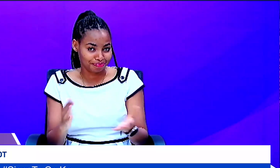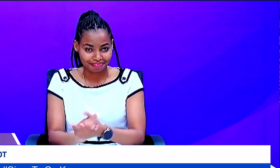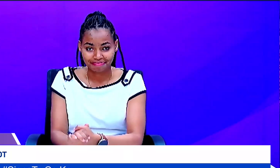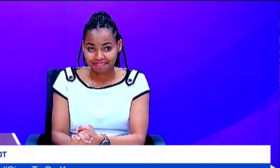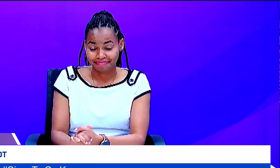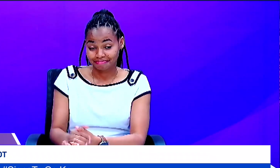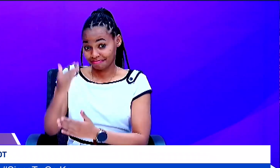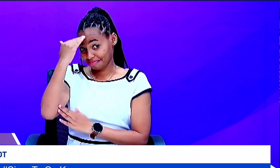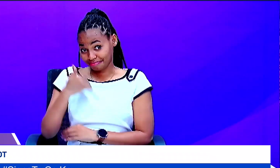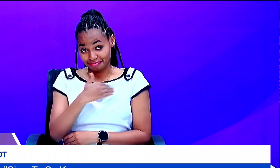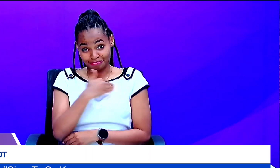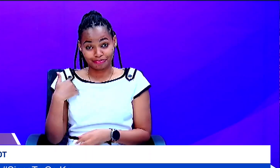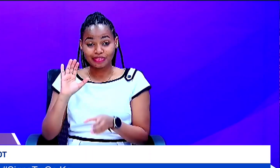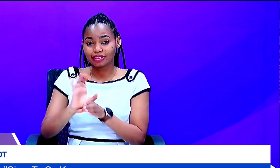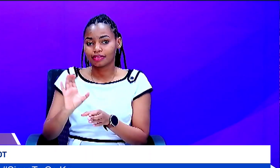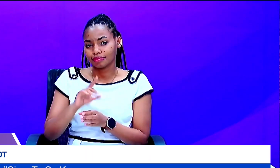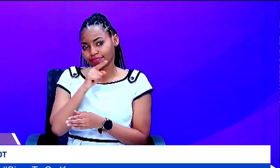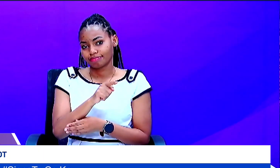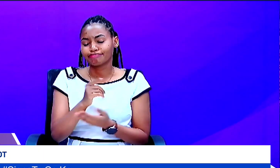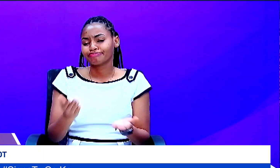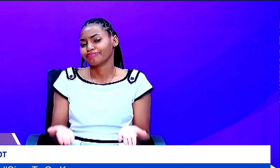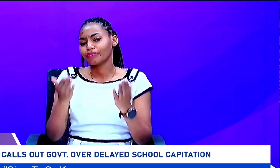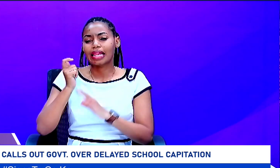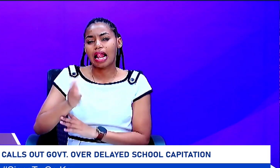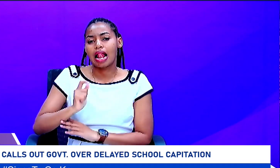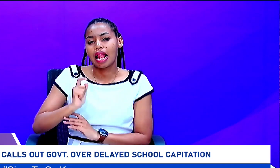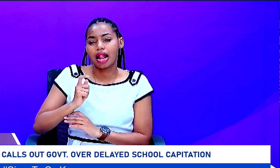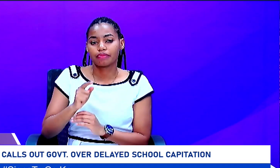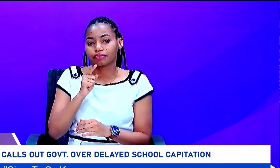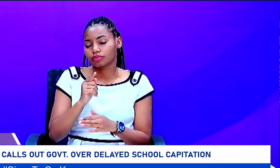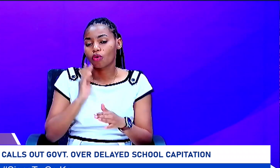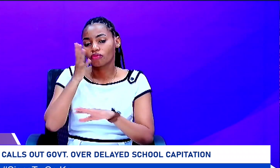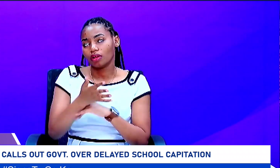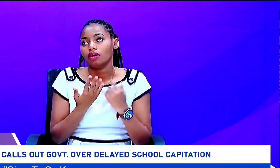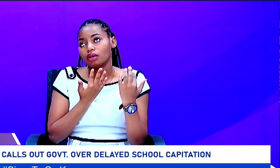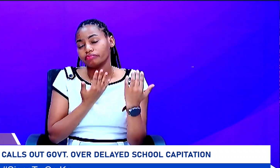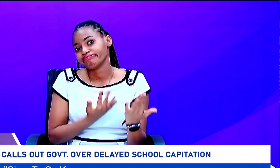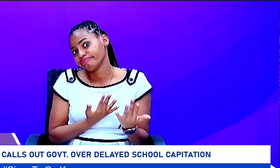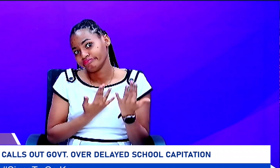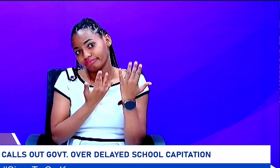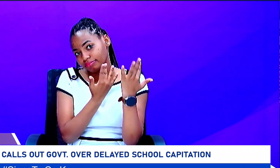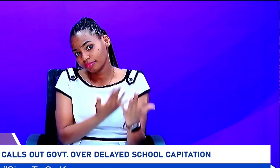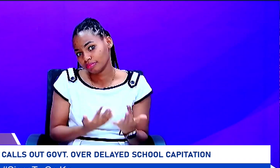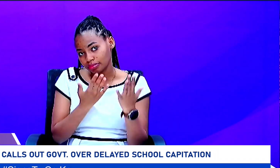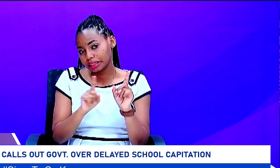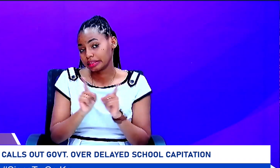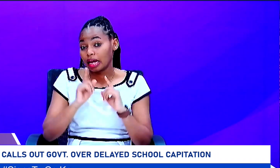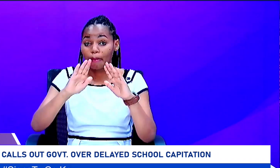Moving on. The Catholic Church is raising the alarm over delays in the disbursement of